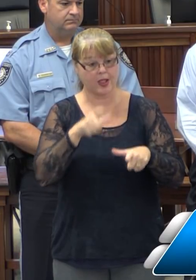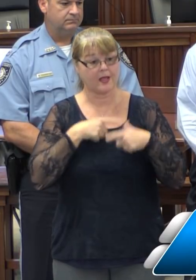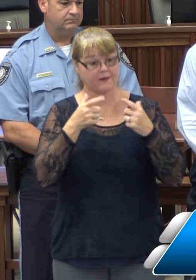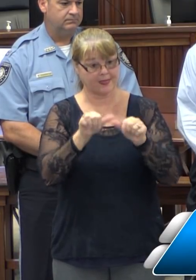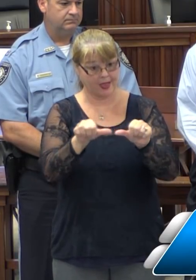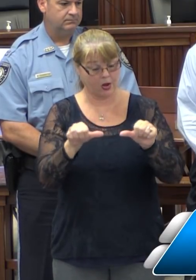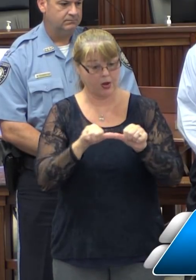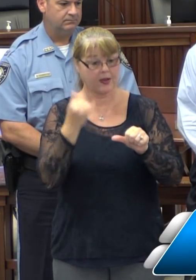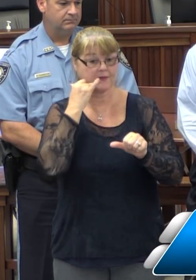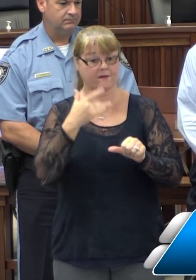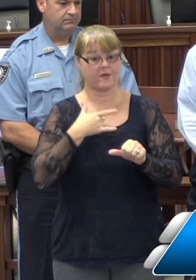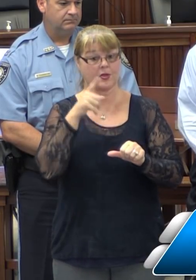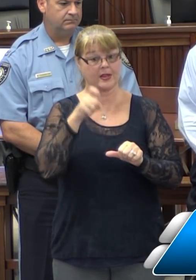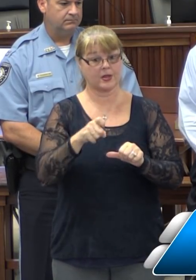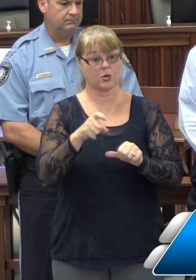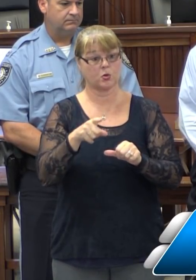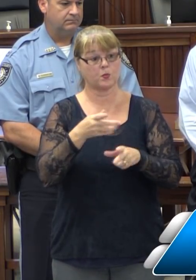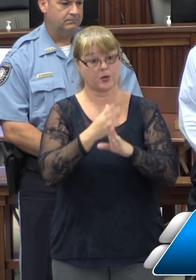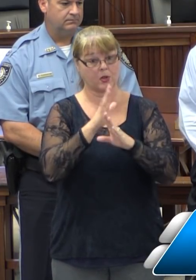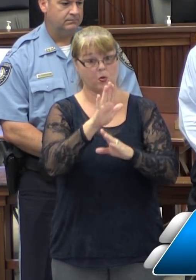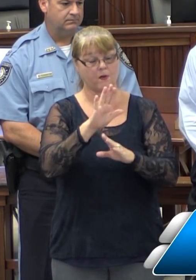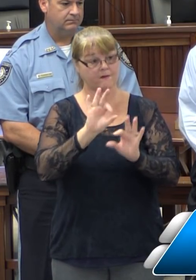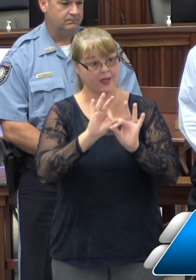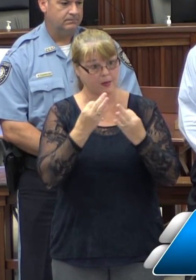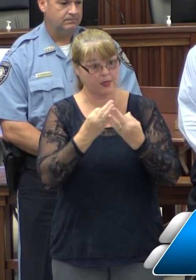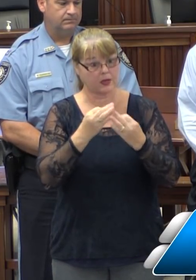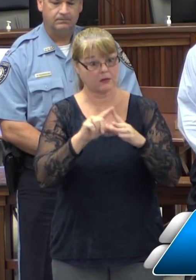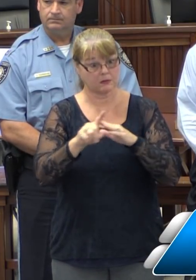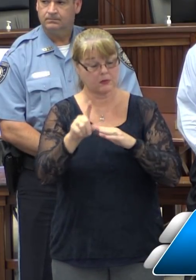need to do something to protect their family, we encourage them to do